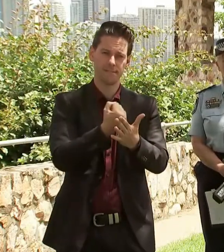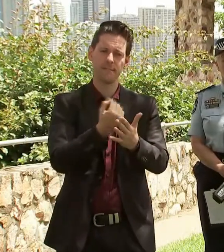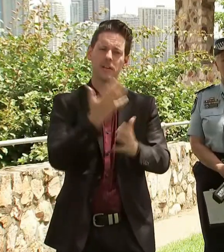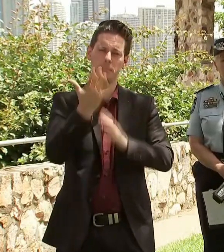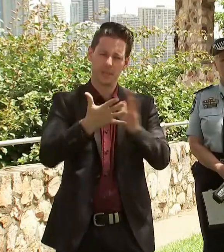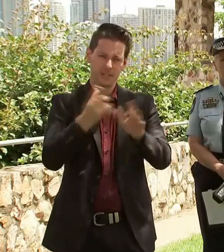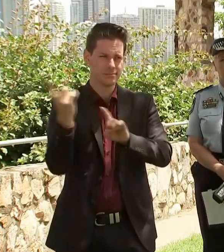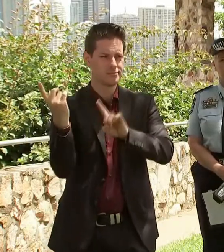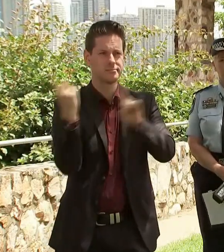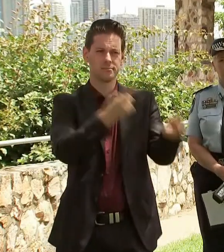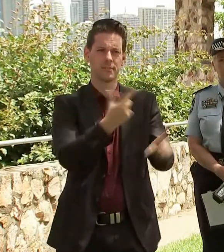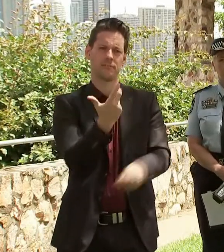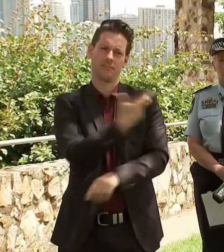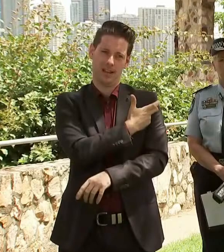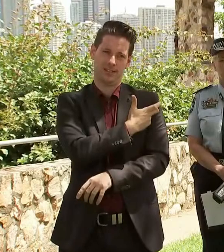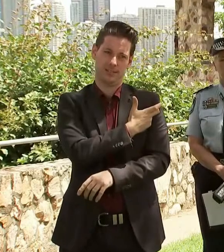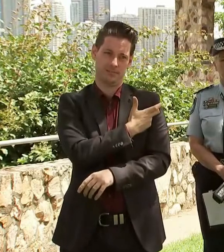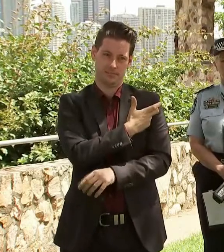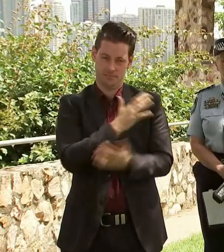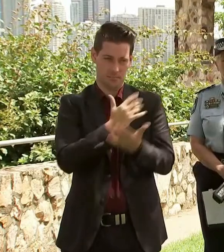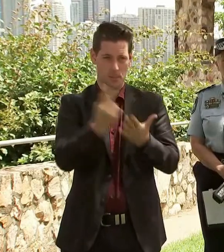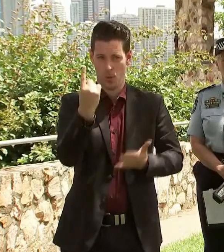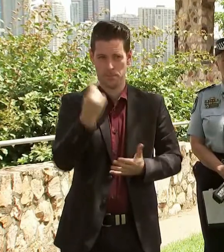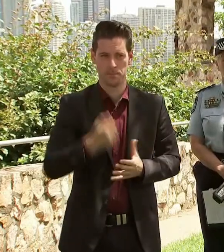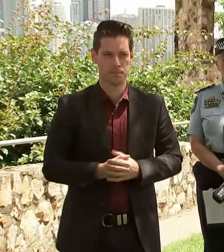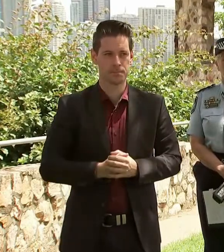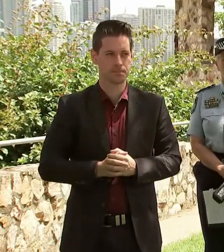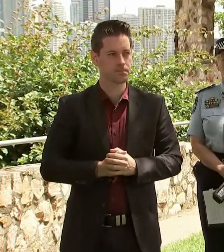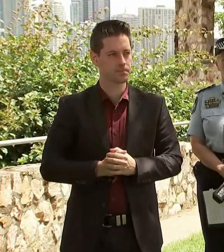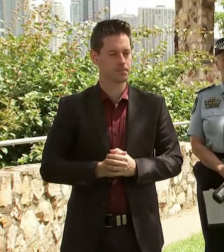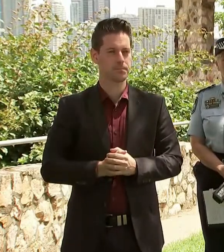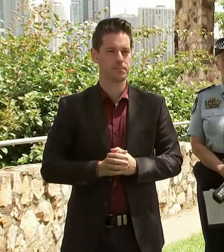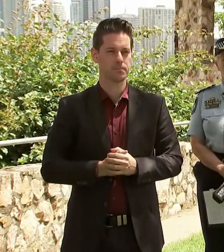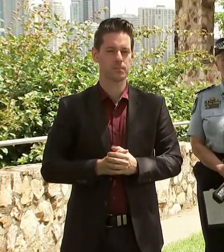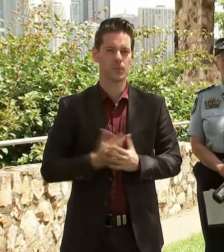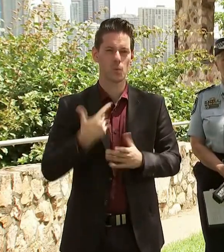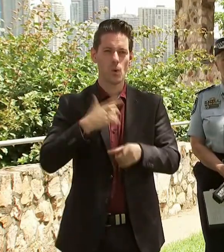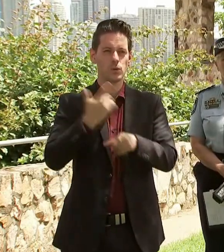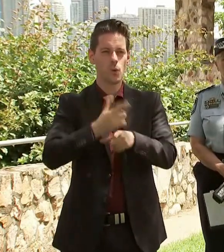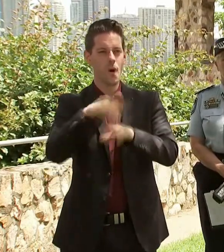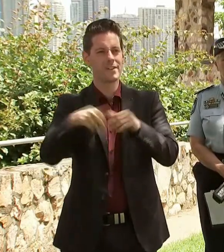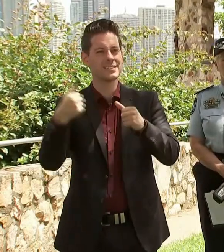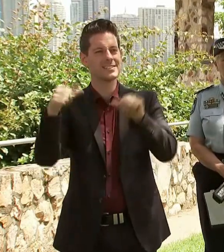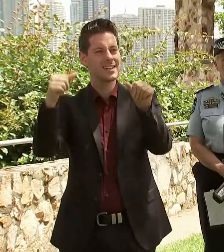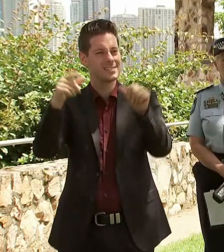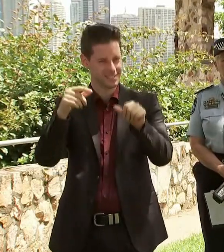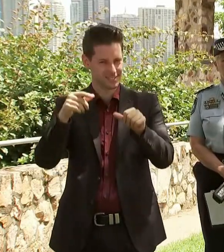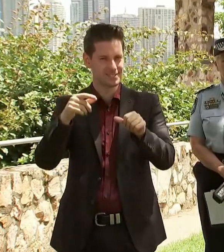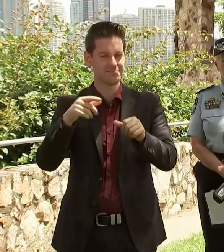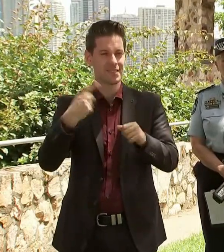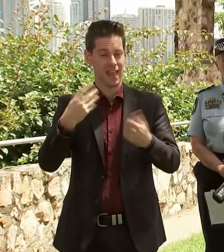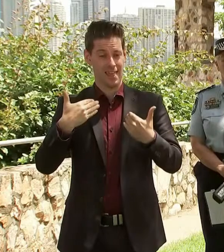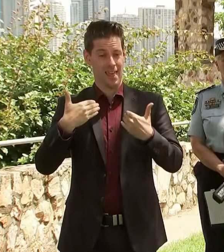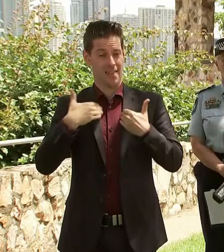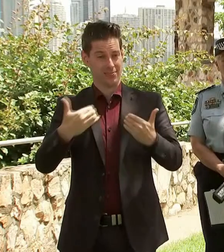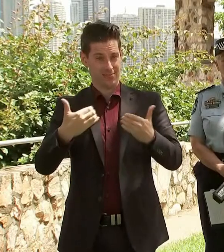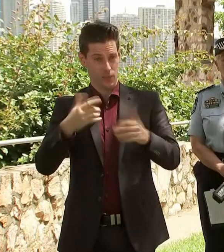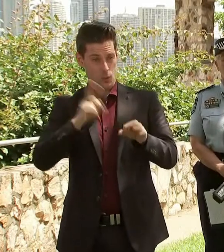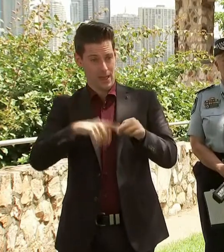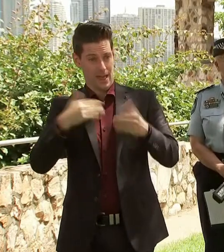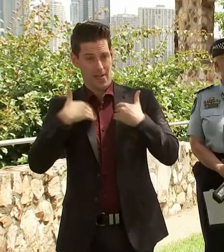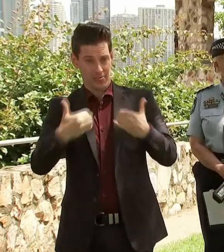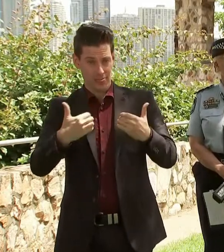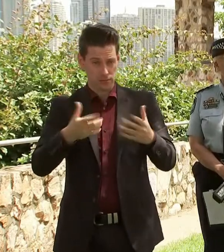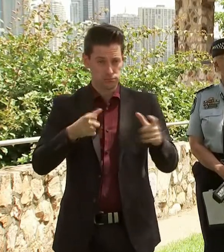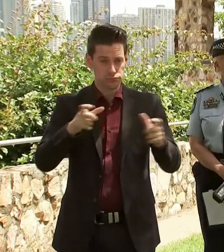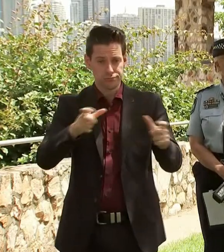for Queenslanders to get vaccinated. Speaking of success, Queensland's health response has enabled,